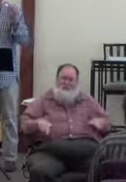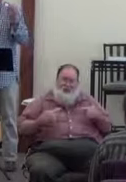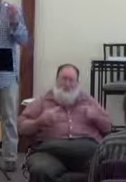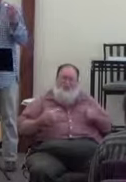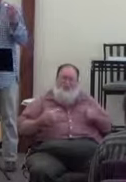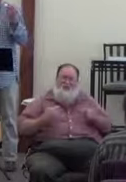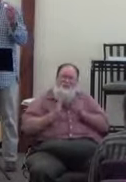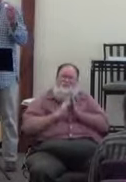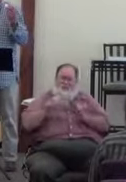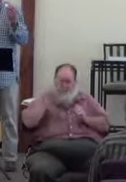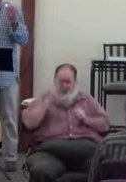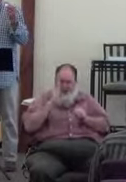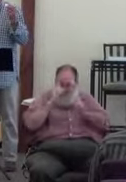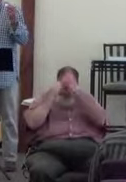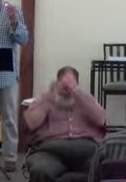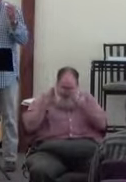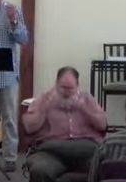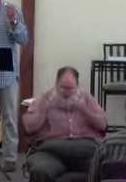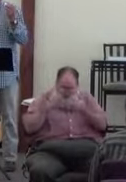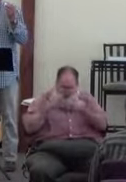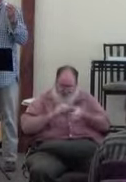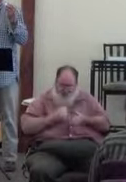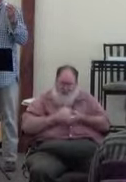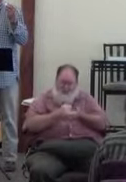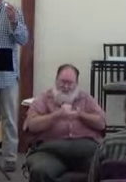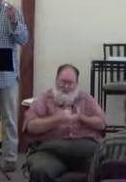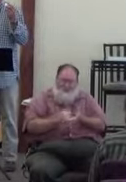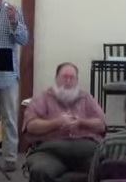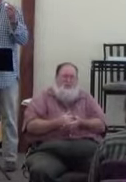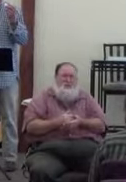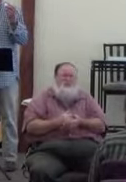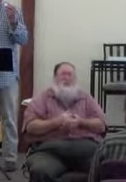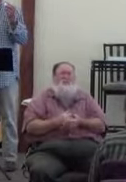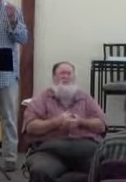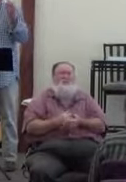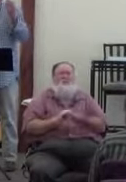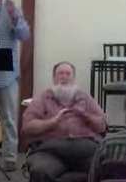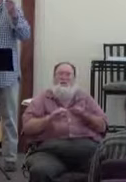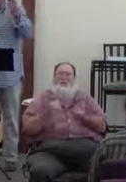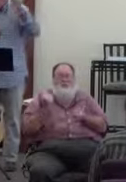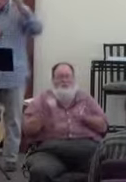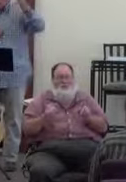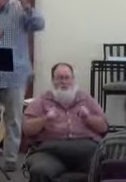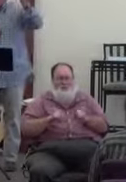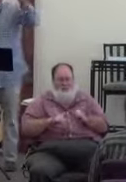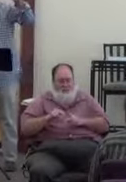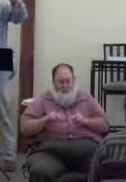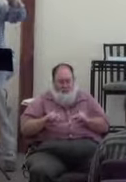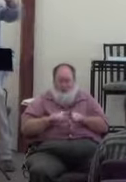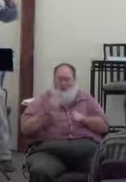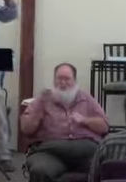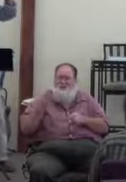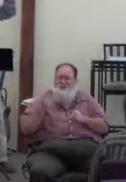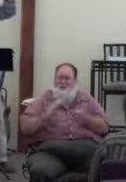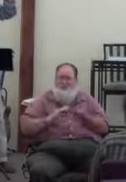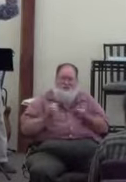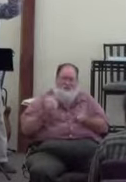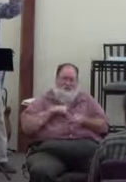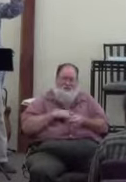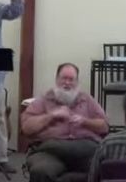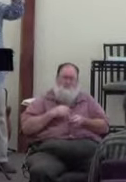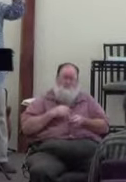Ask God the Father to help you forgive others as he forgives us. Jesus had the flesh. He knows your pain.